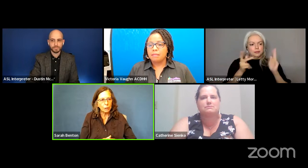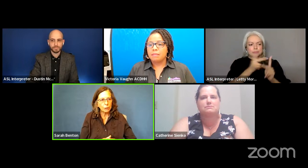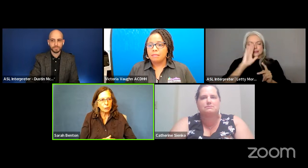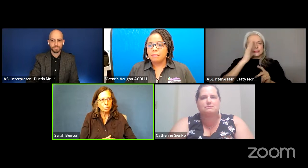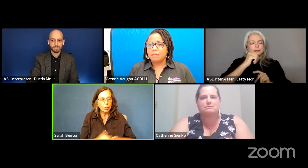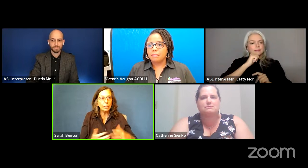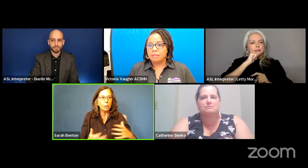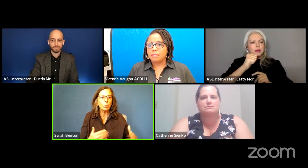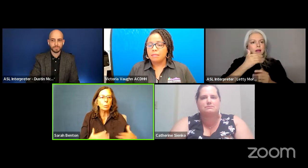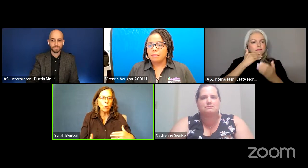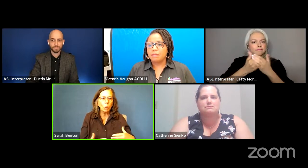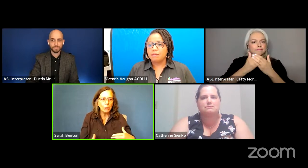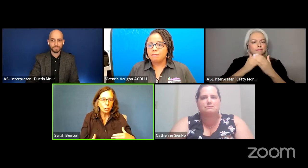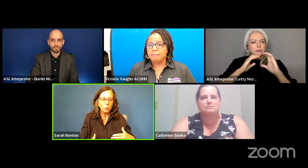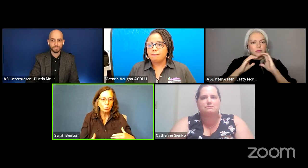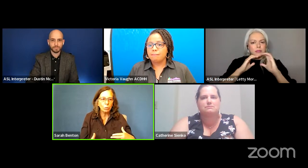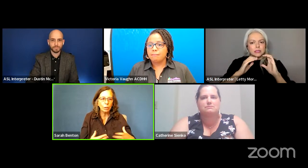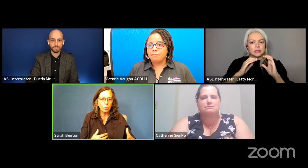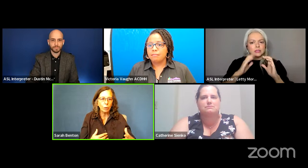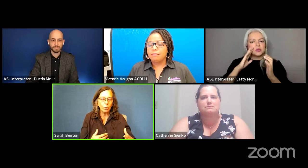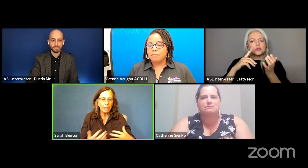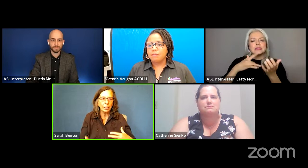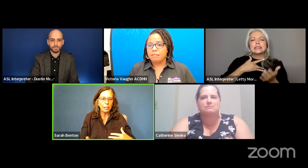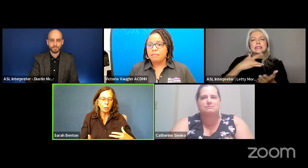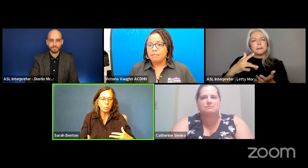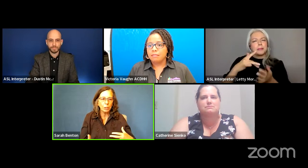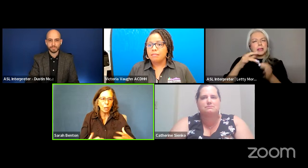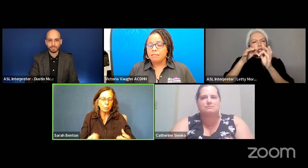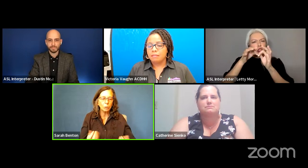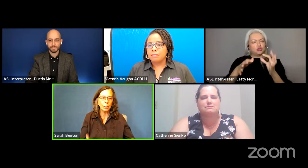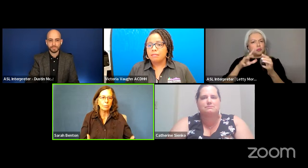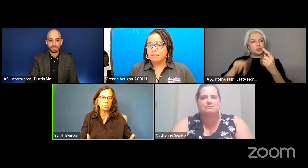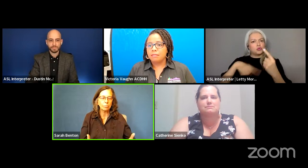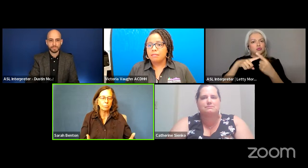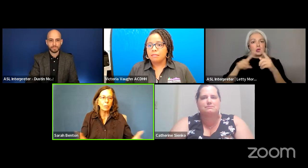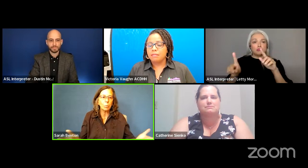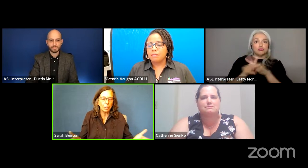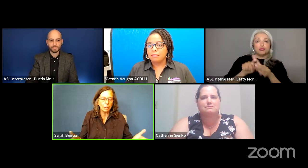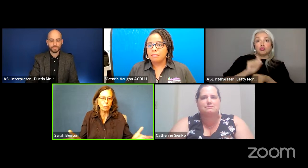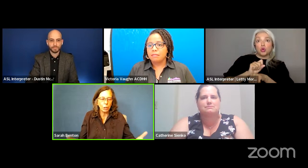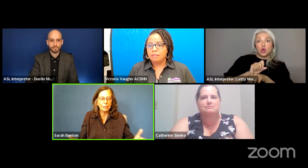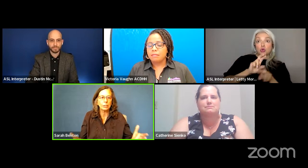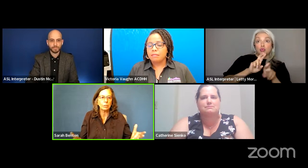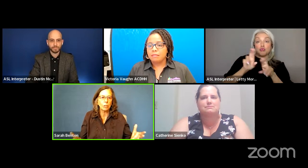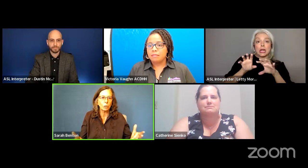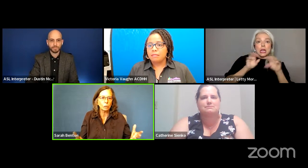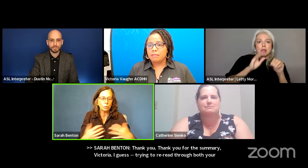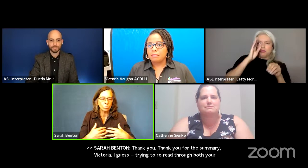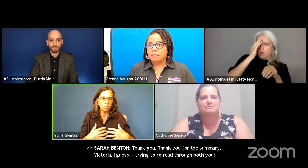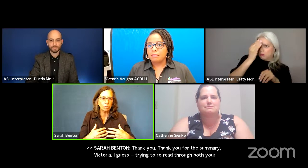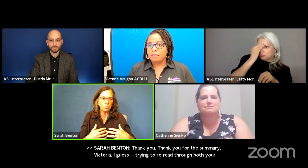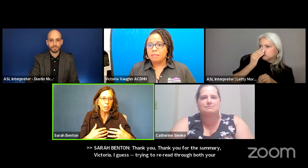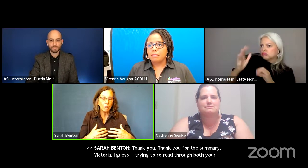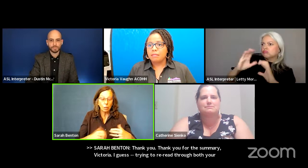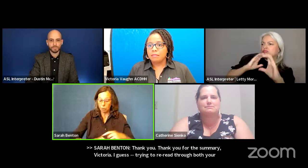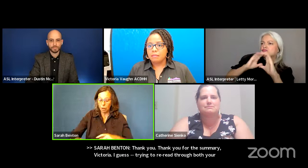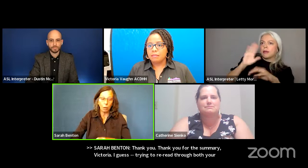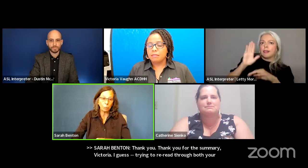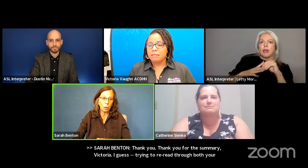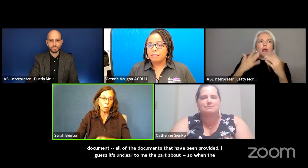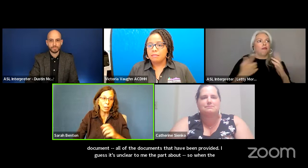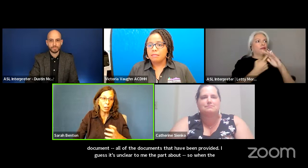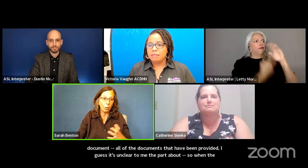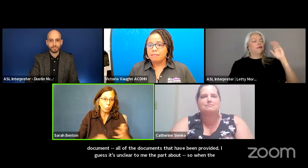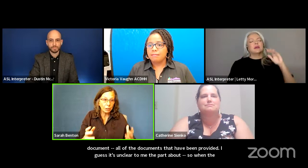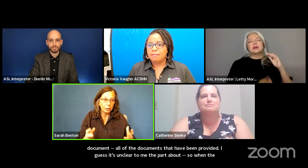that there was things that we would normally do if we were at an interpreting job, so that everyone present knows,